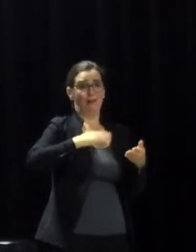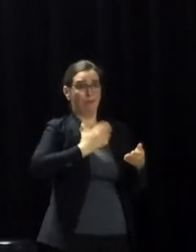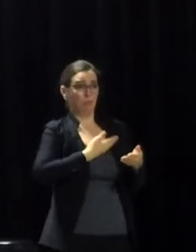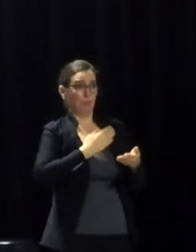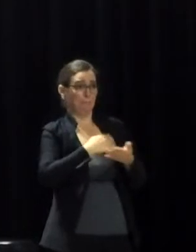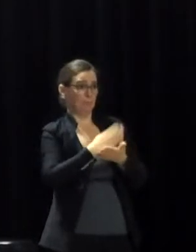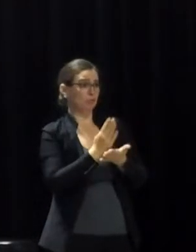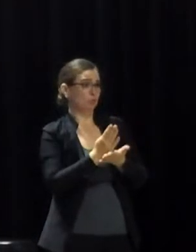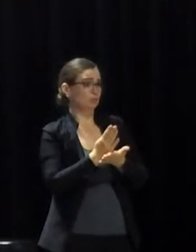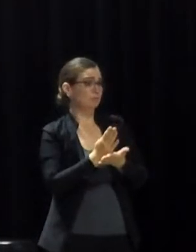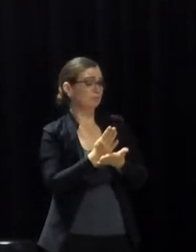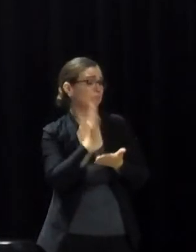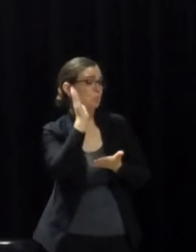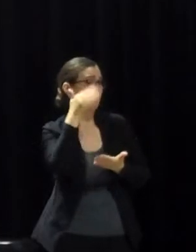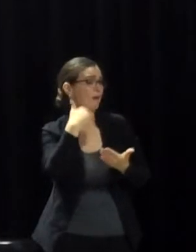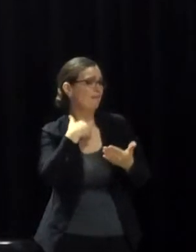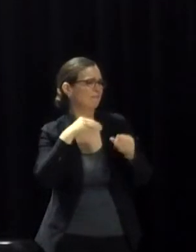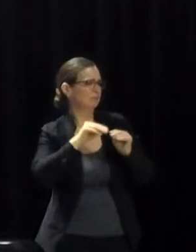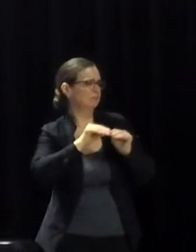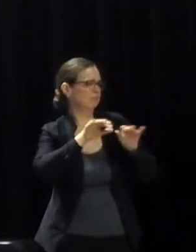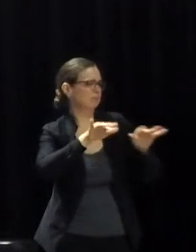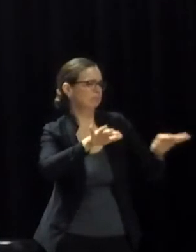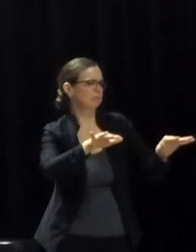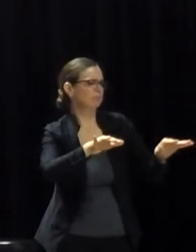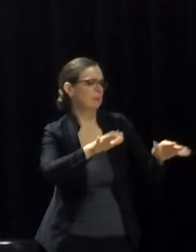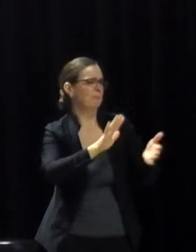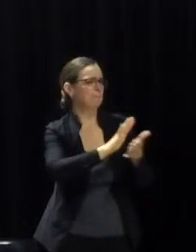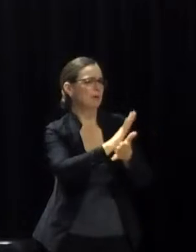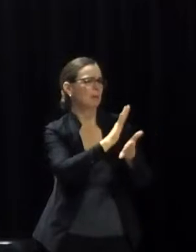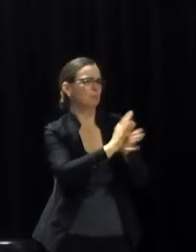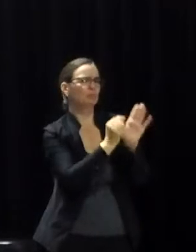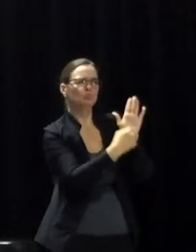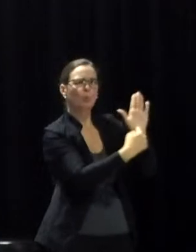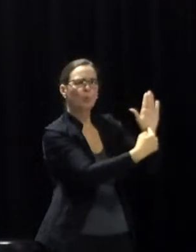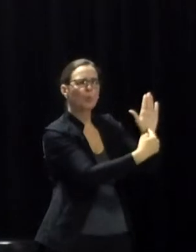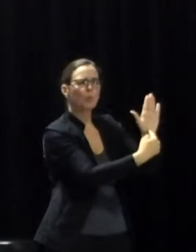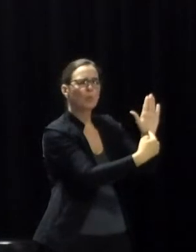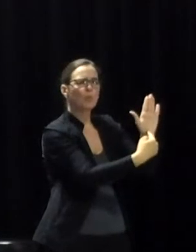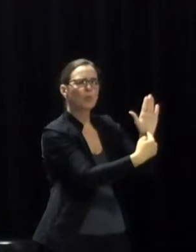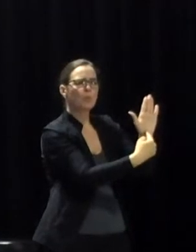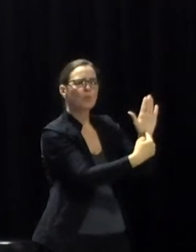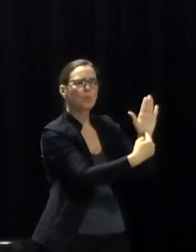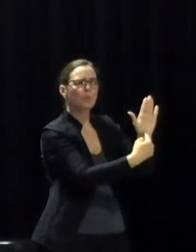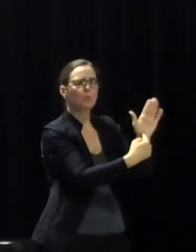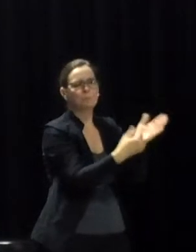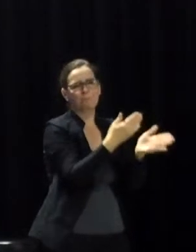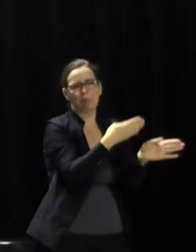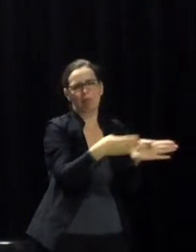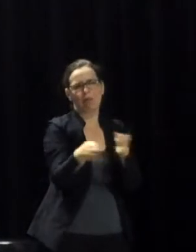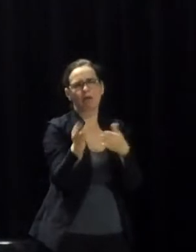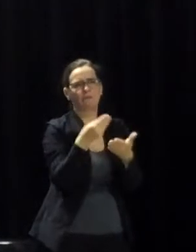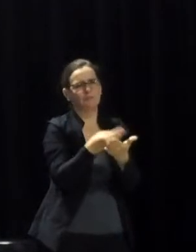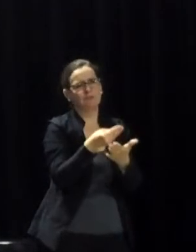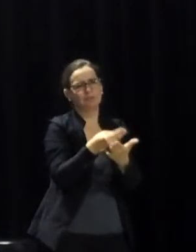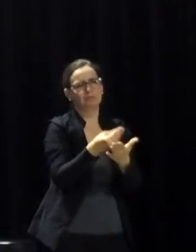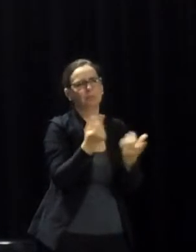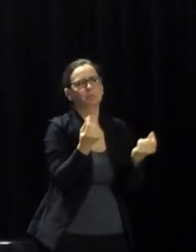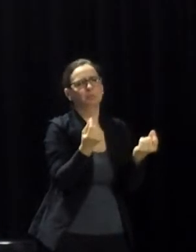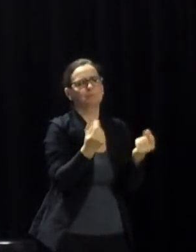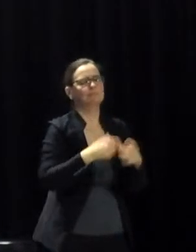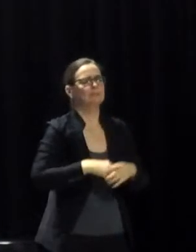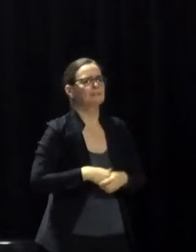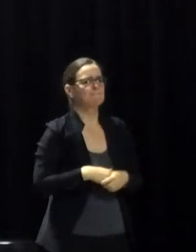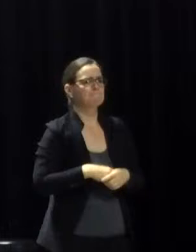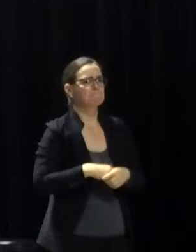going to show the impact that this virus has had on us fiscally and our ability to fight